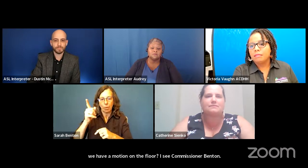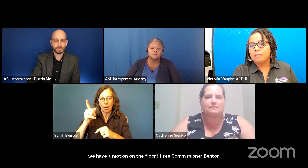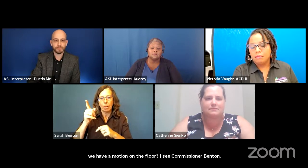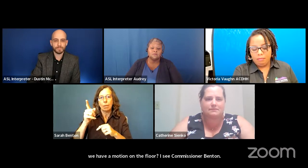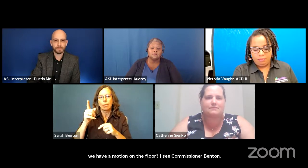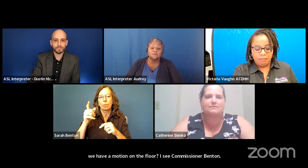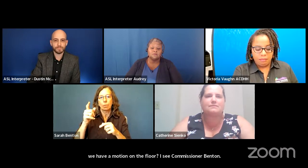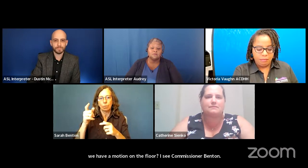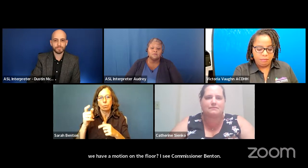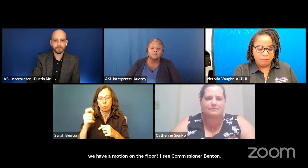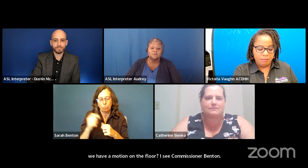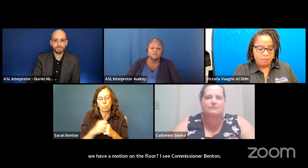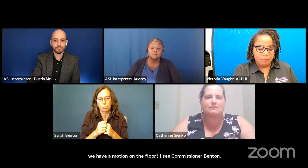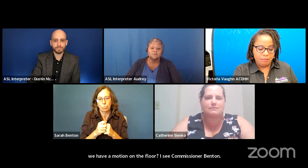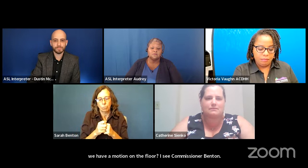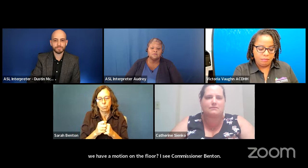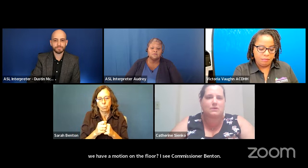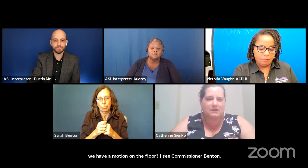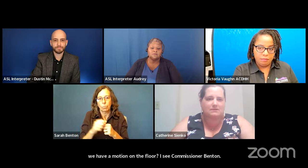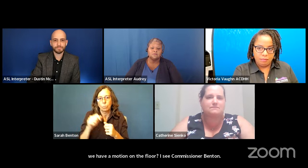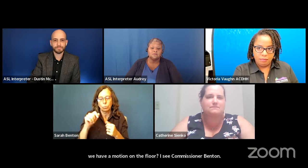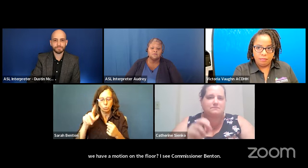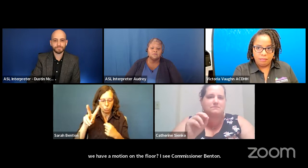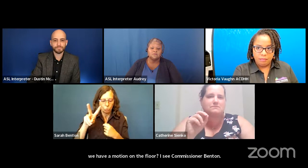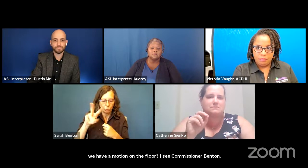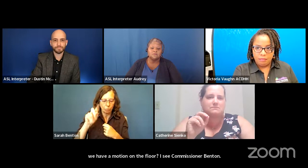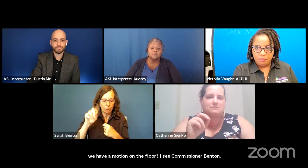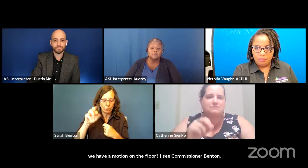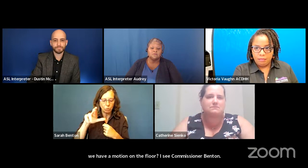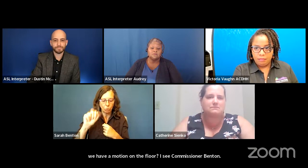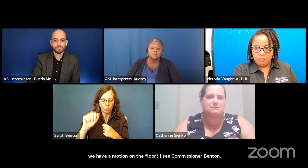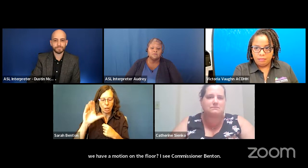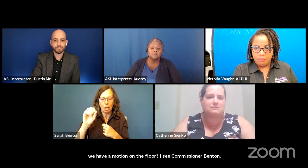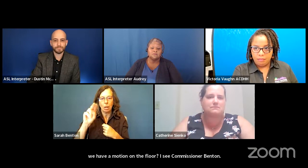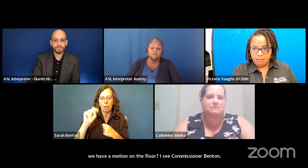to send a letter of reprimand